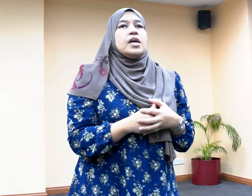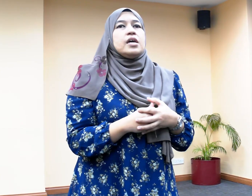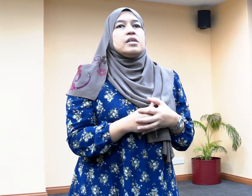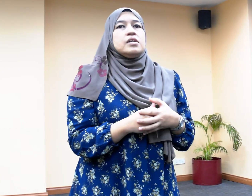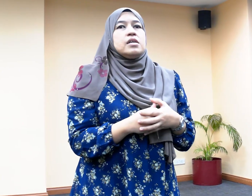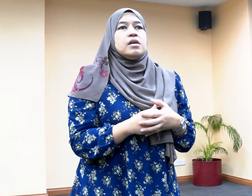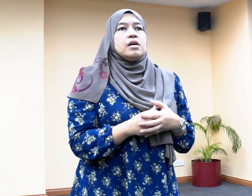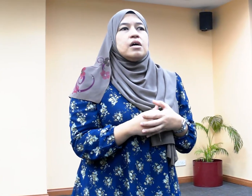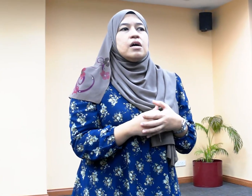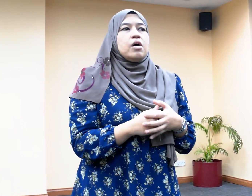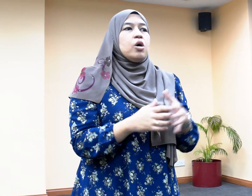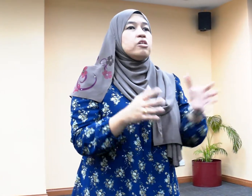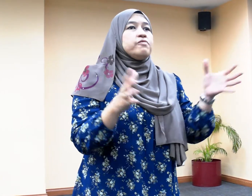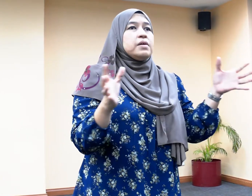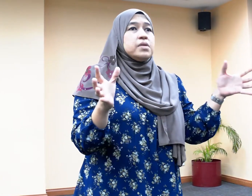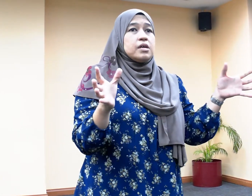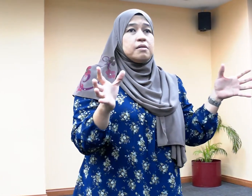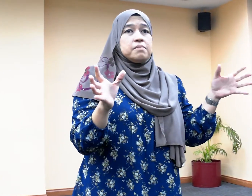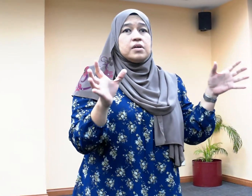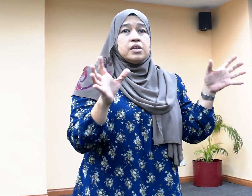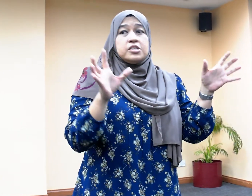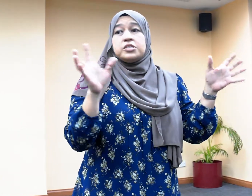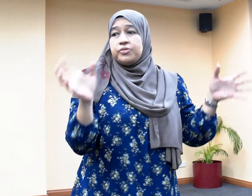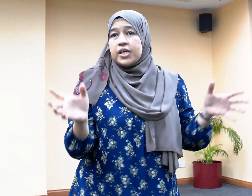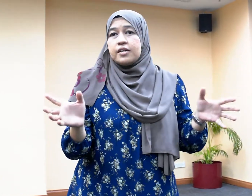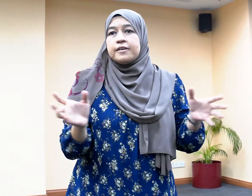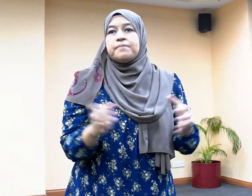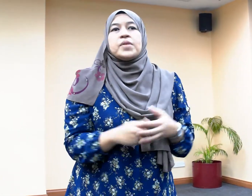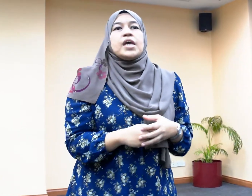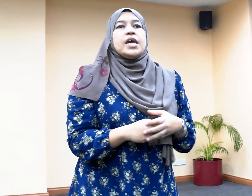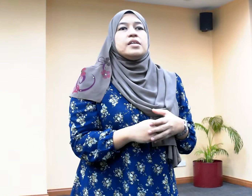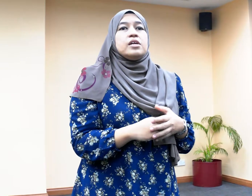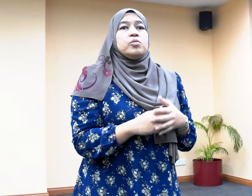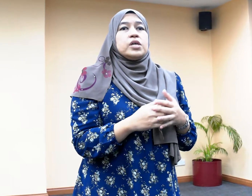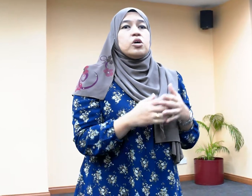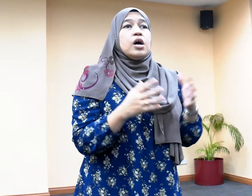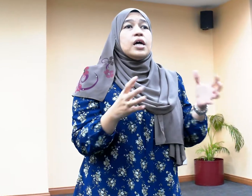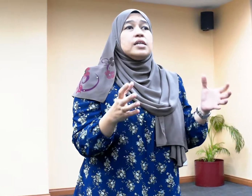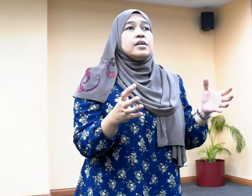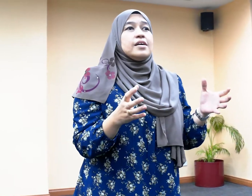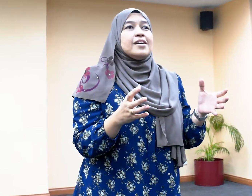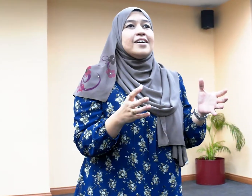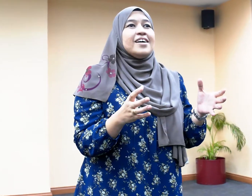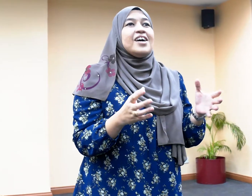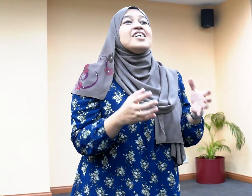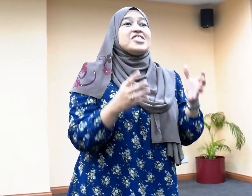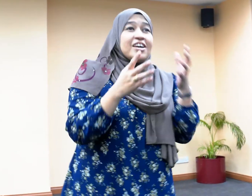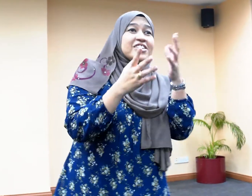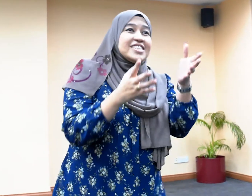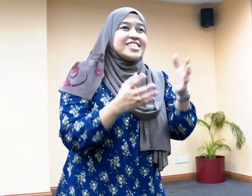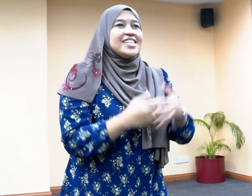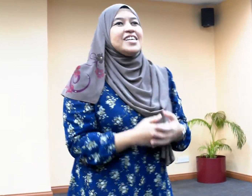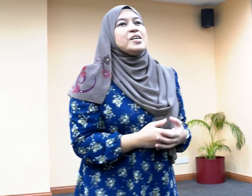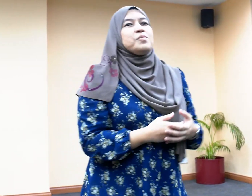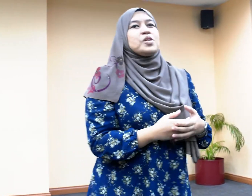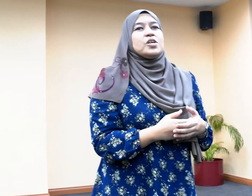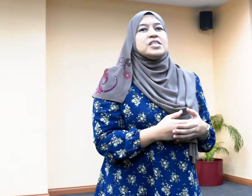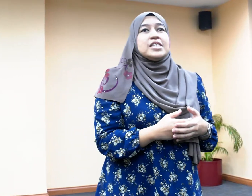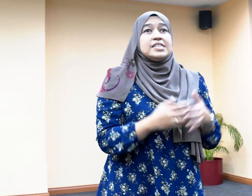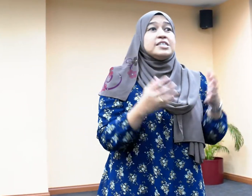all of them become history And then we call hysterical Because they see